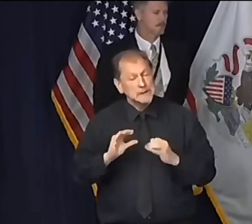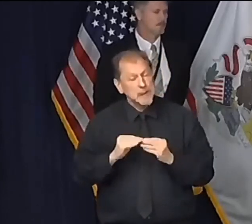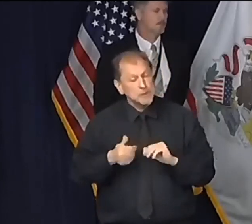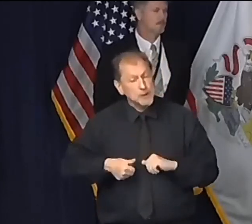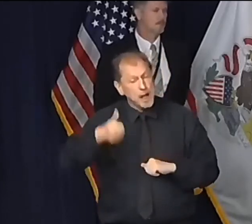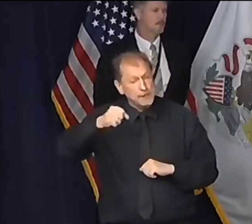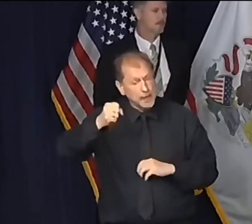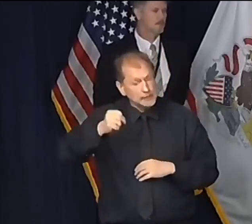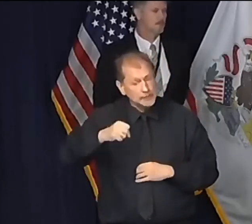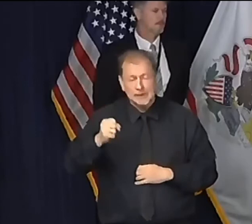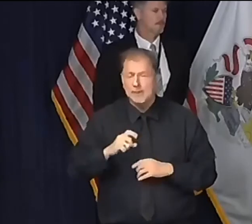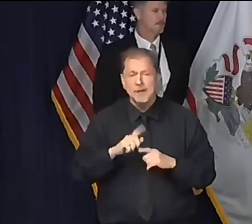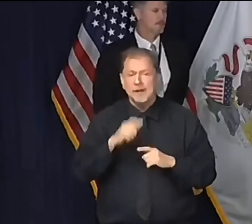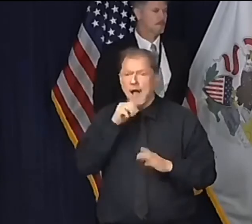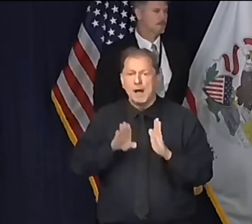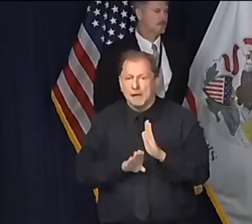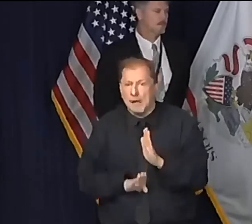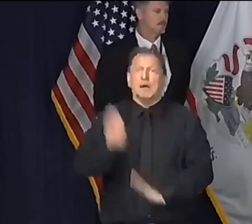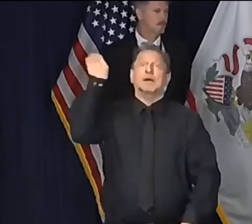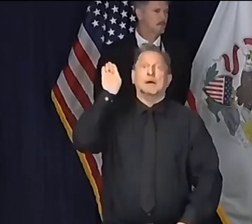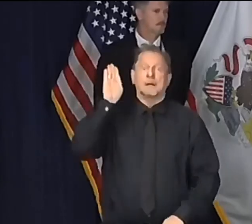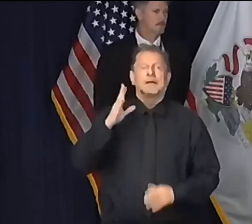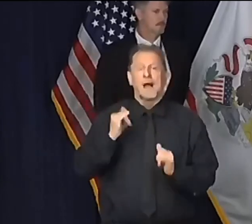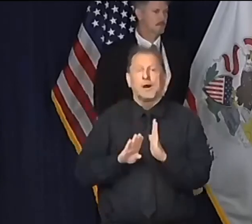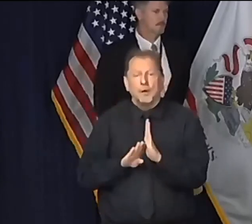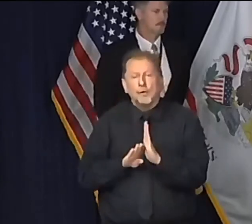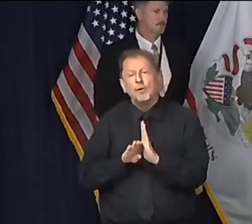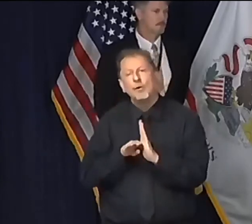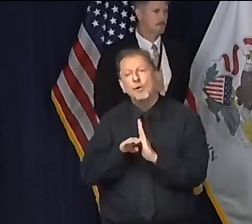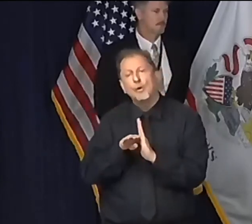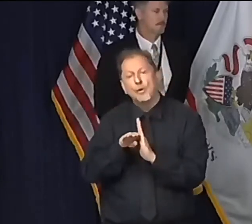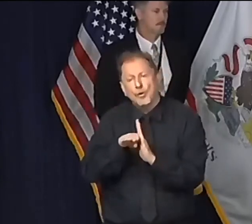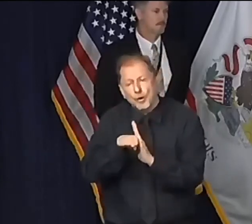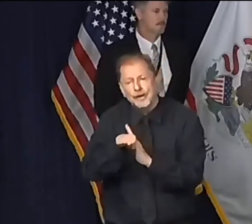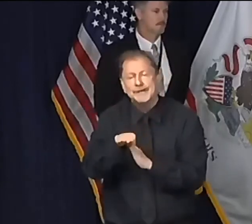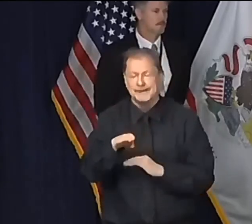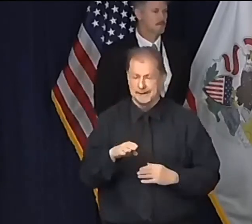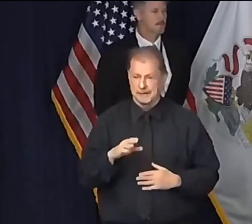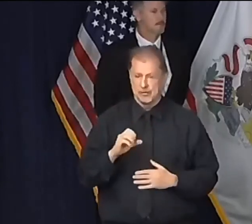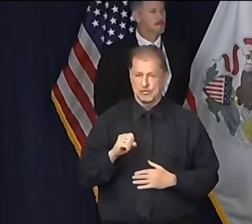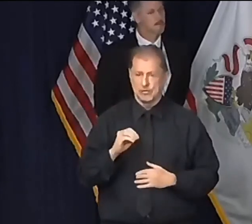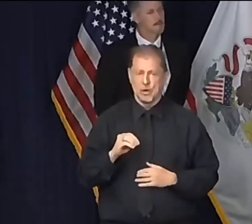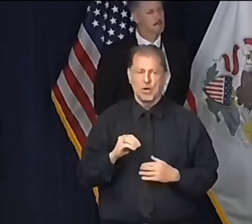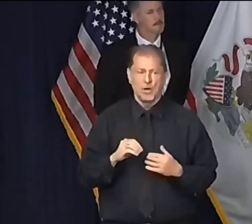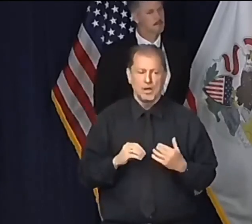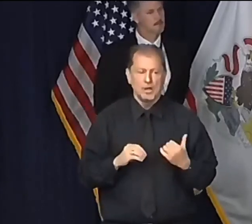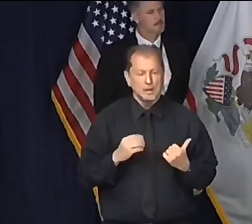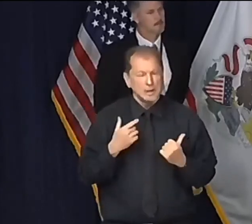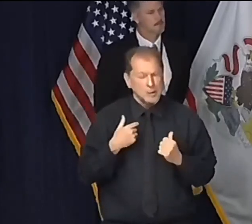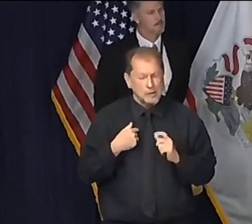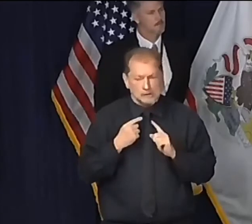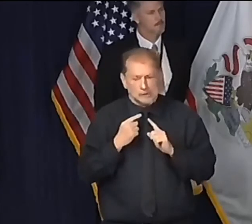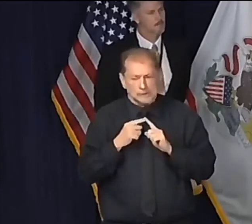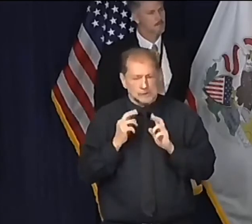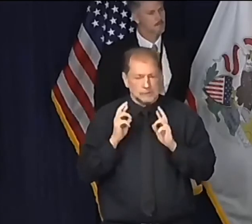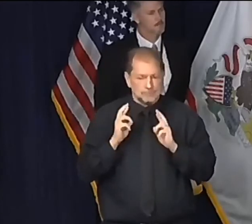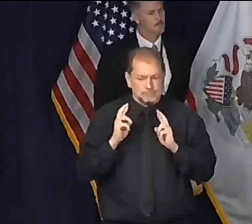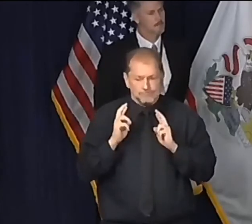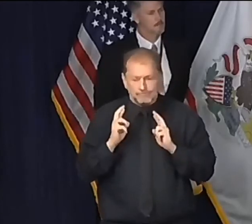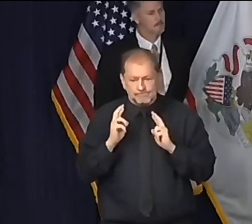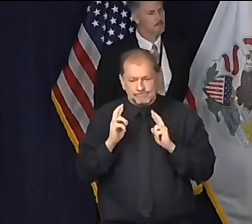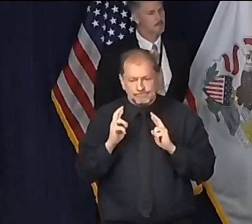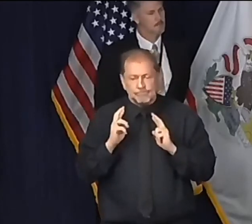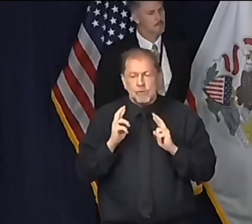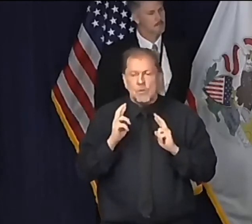epidemiologists that that is what we're seeing thus far. So we're with guarded optimism. We're hoping that we're getting close